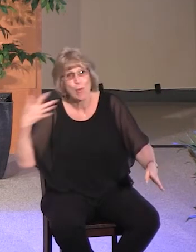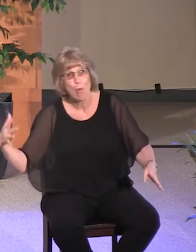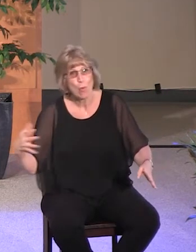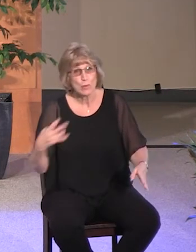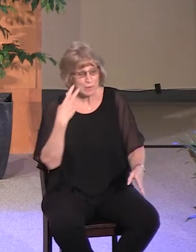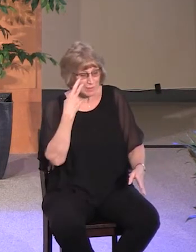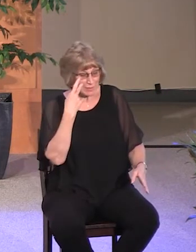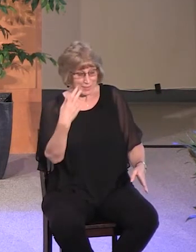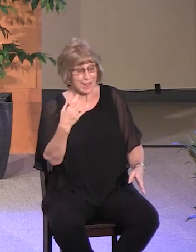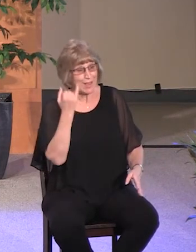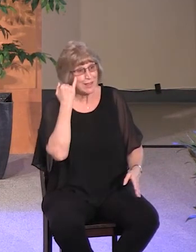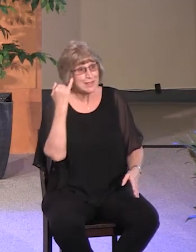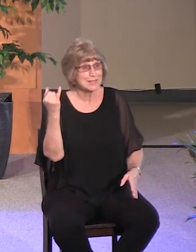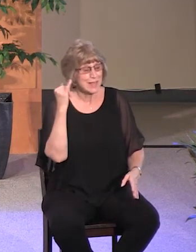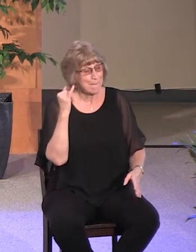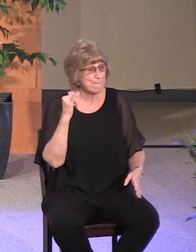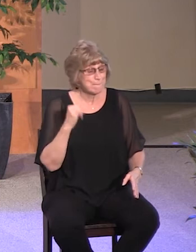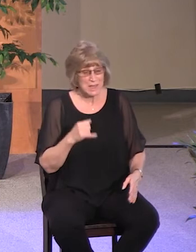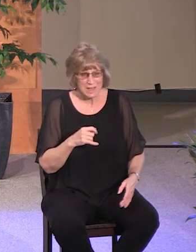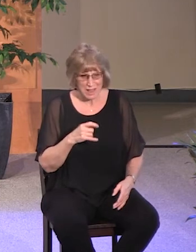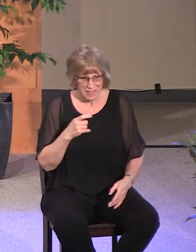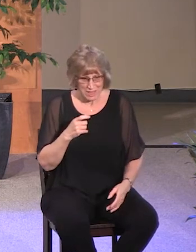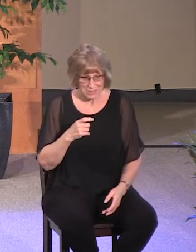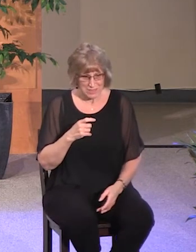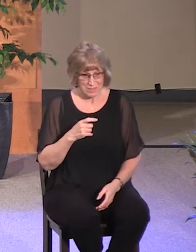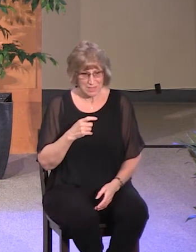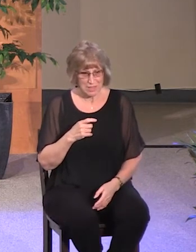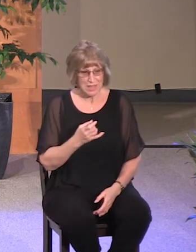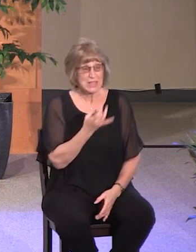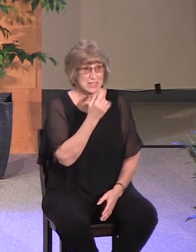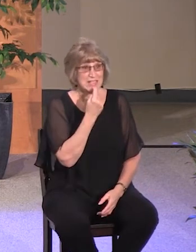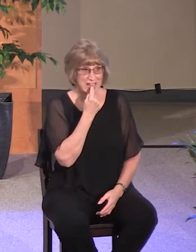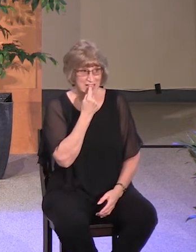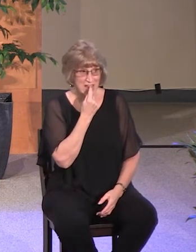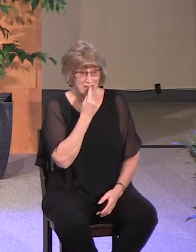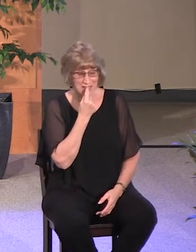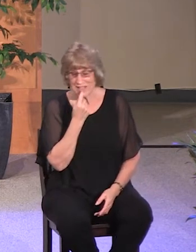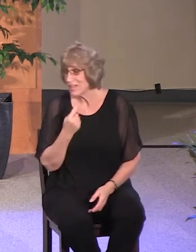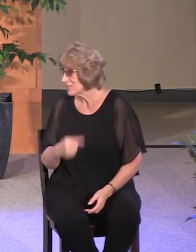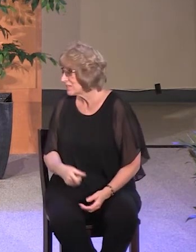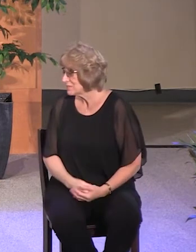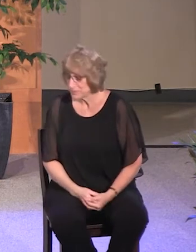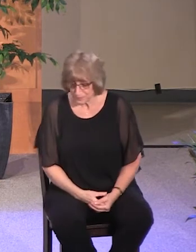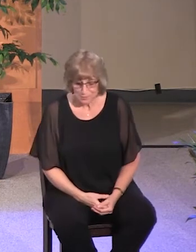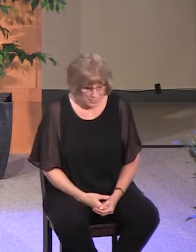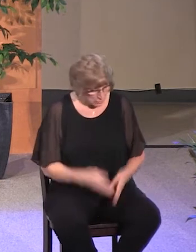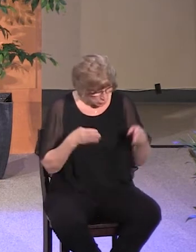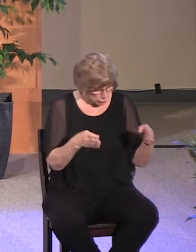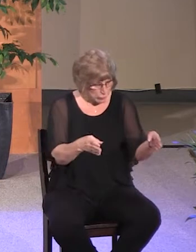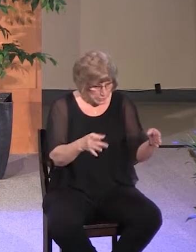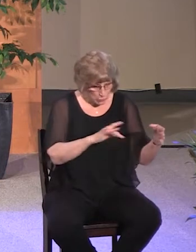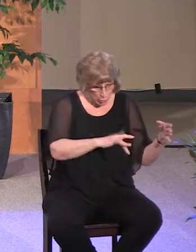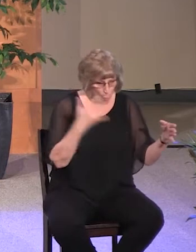glass. So there you have it, right? The pearly gates, streets with gold. So it's